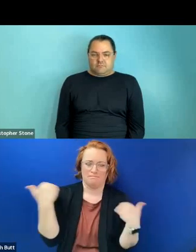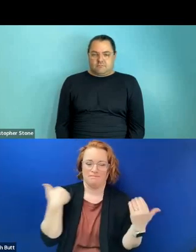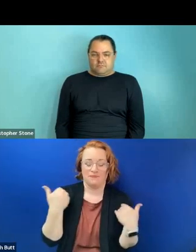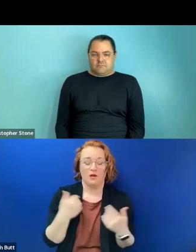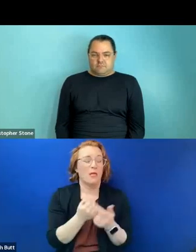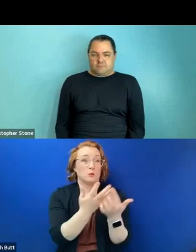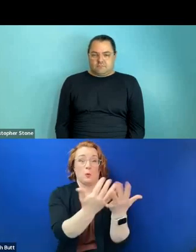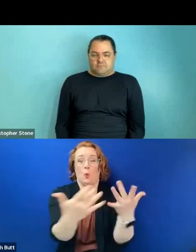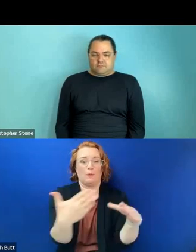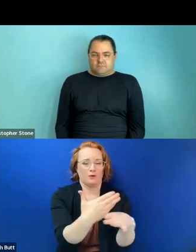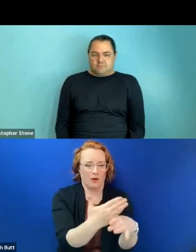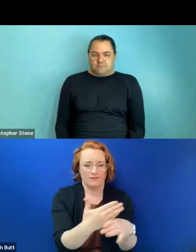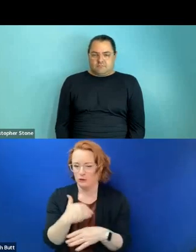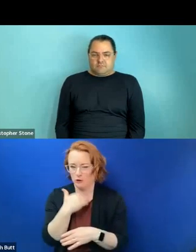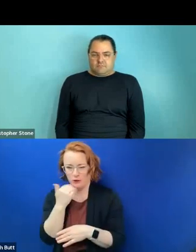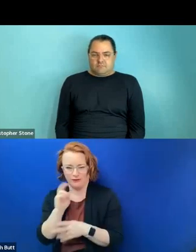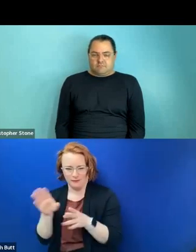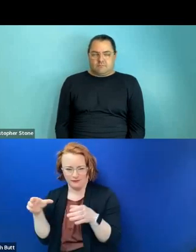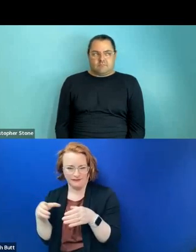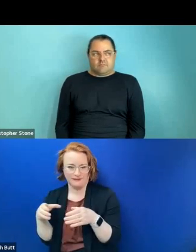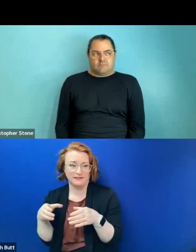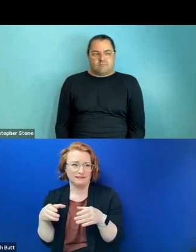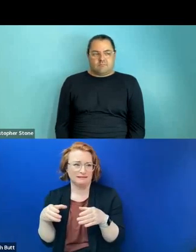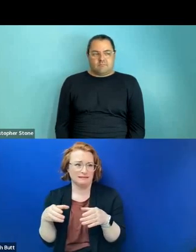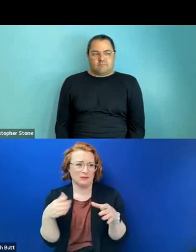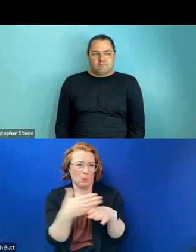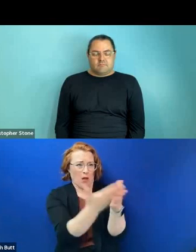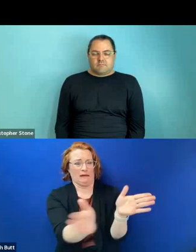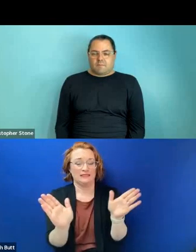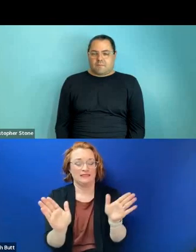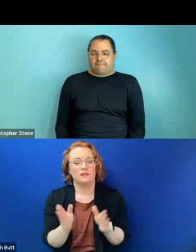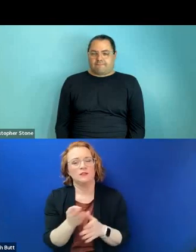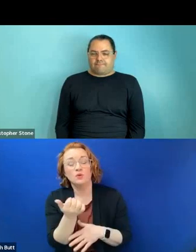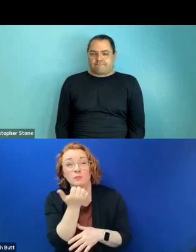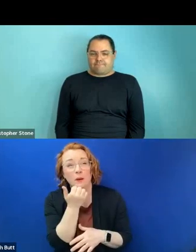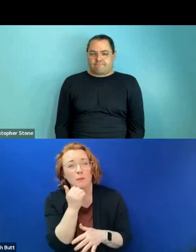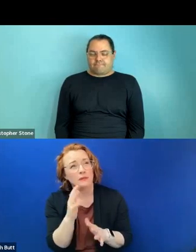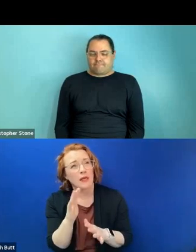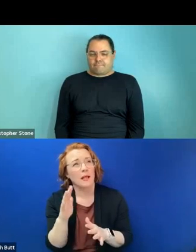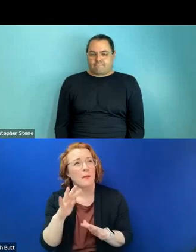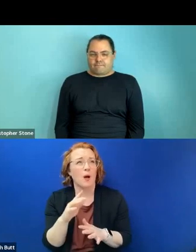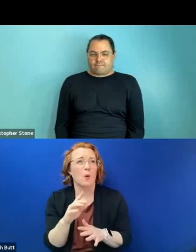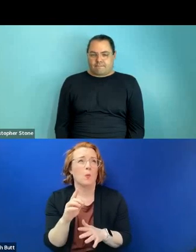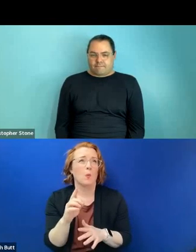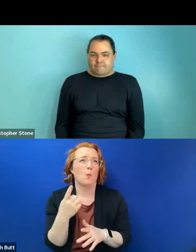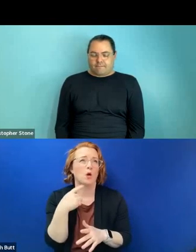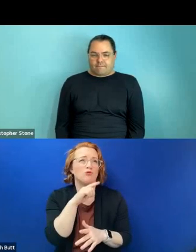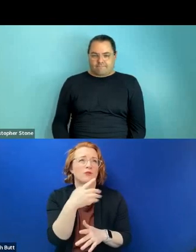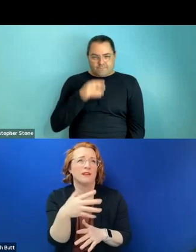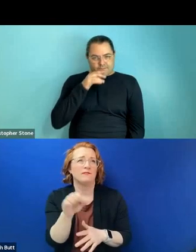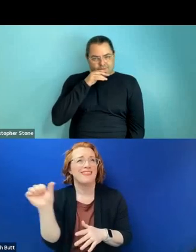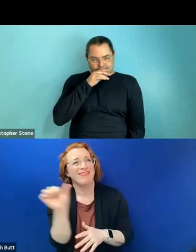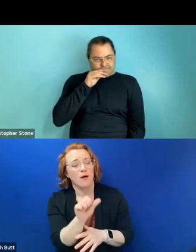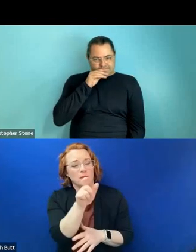too much work and not enough interpreters. For some numbers, there are probably around 150,000